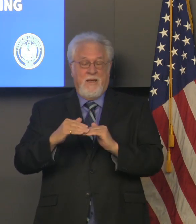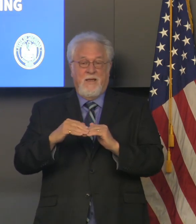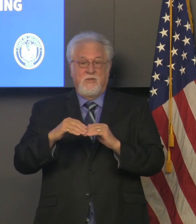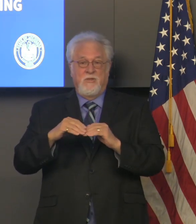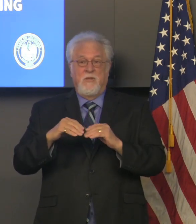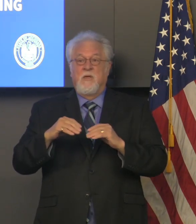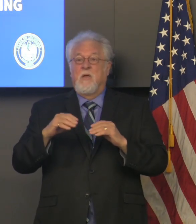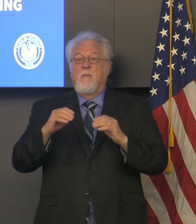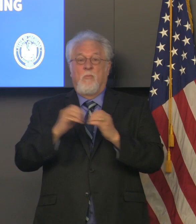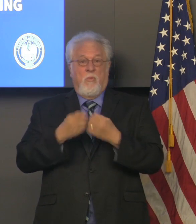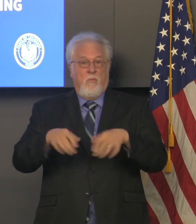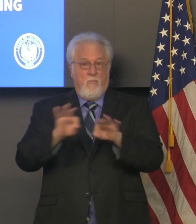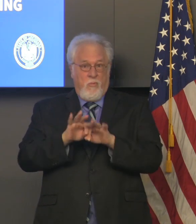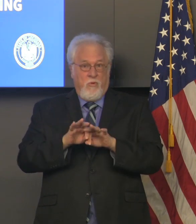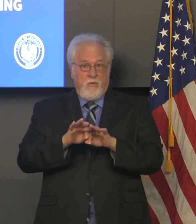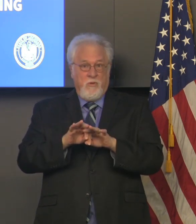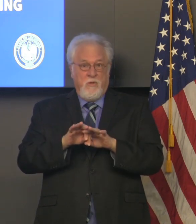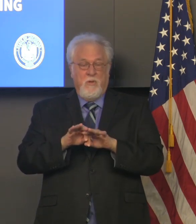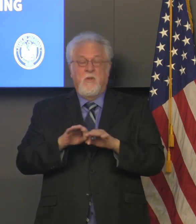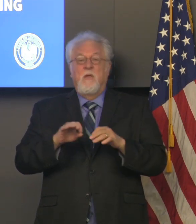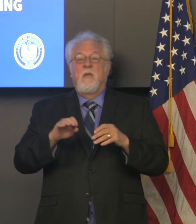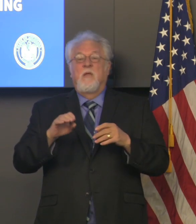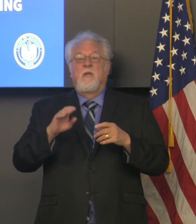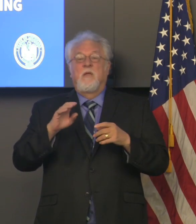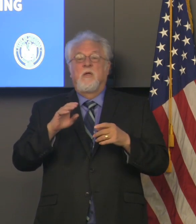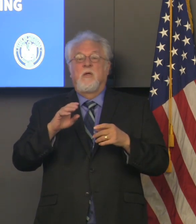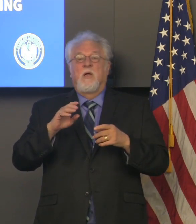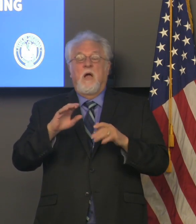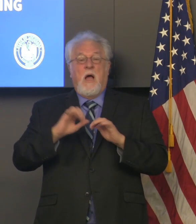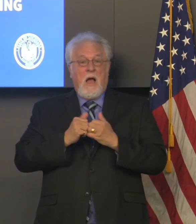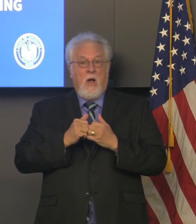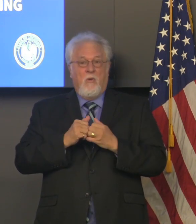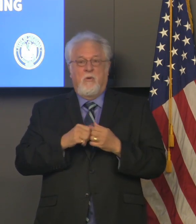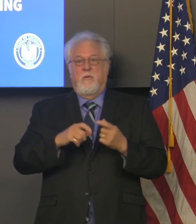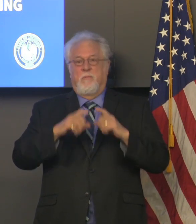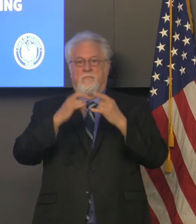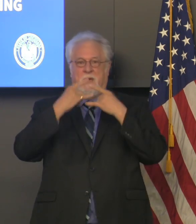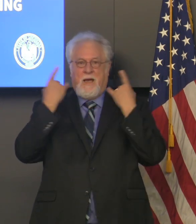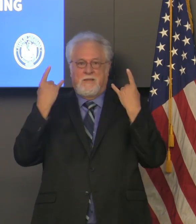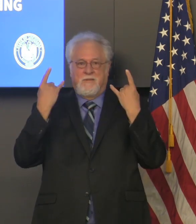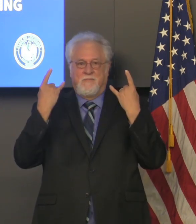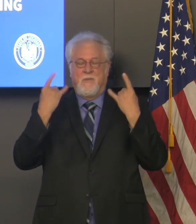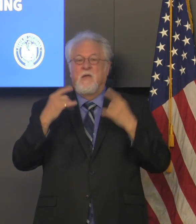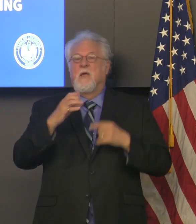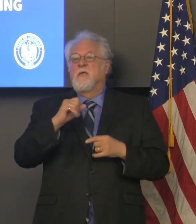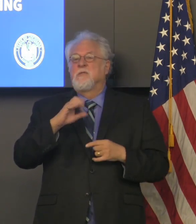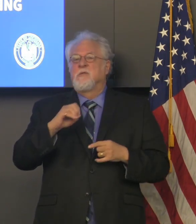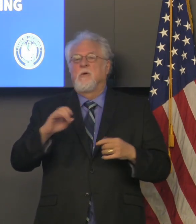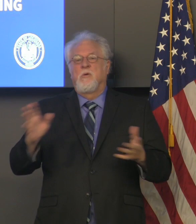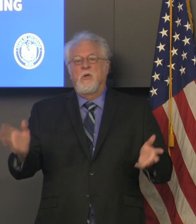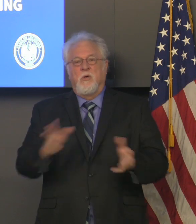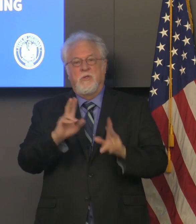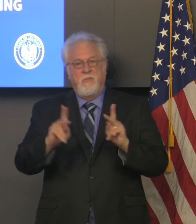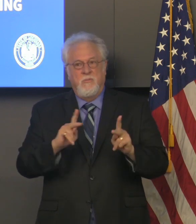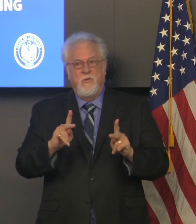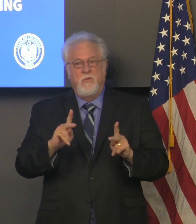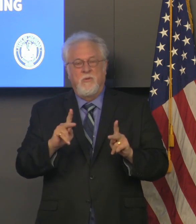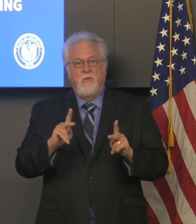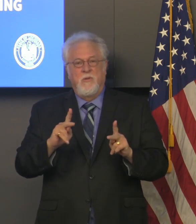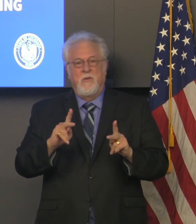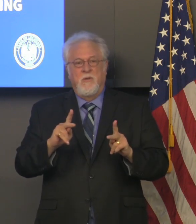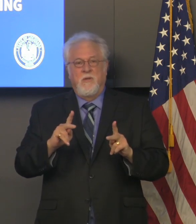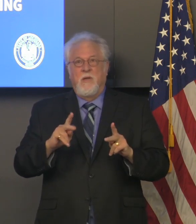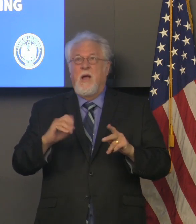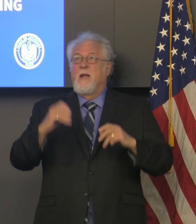measure, no more important mitigation measure, I should say, to doing that than this mask. So I'm encouraging people to do. In the